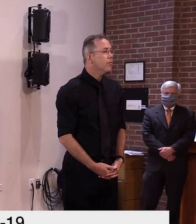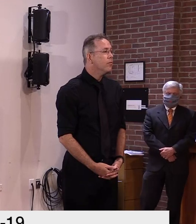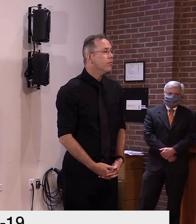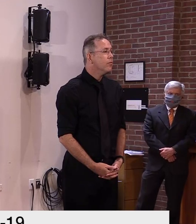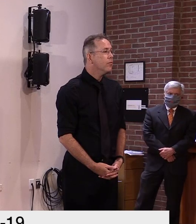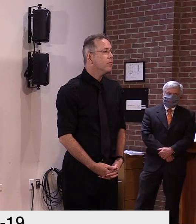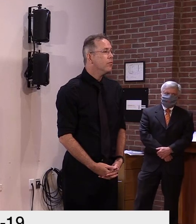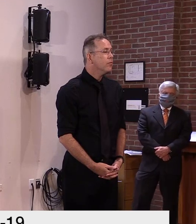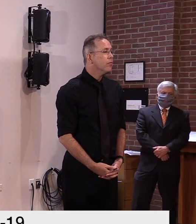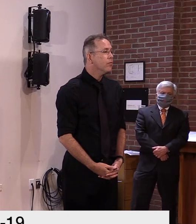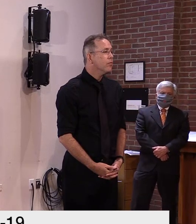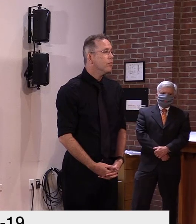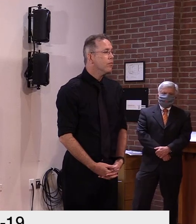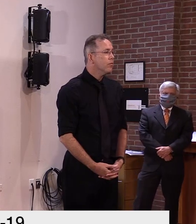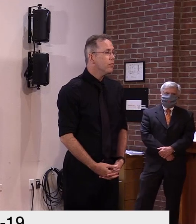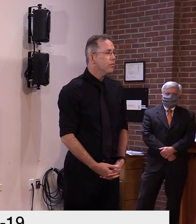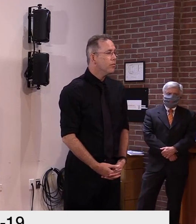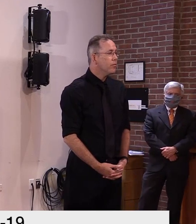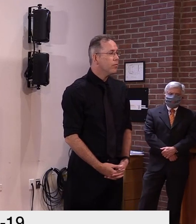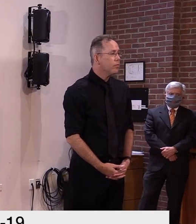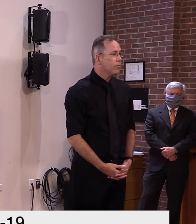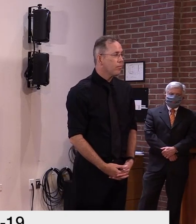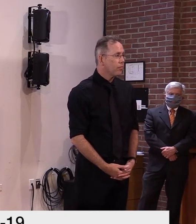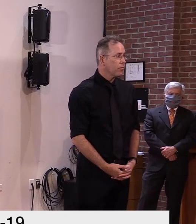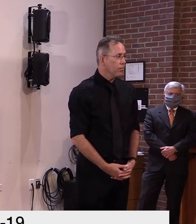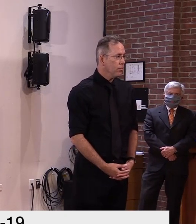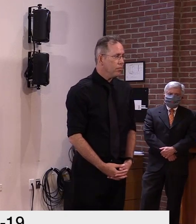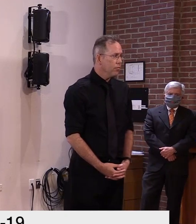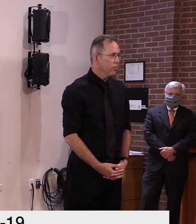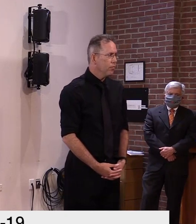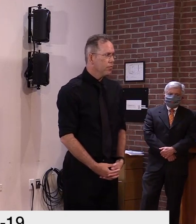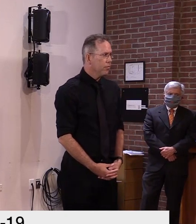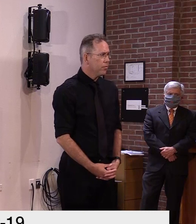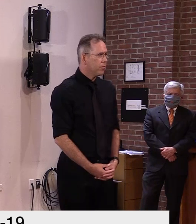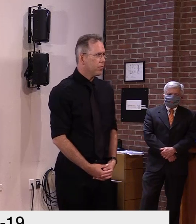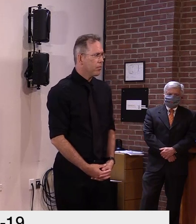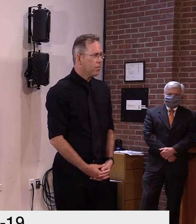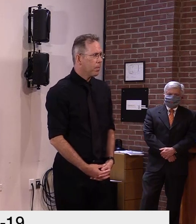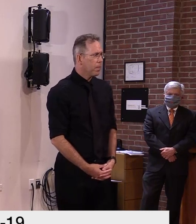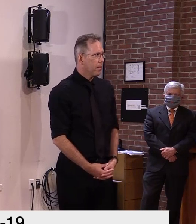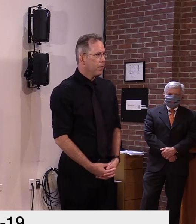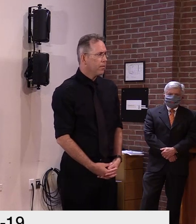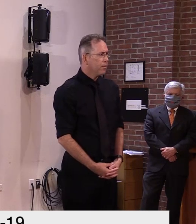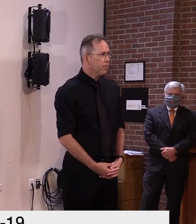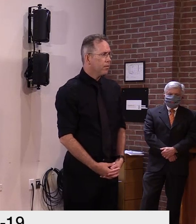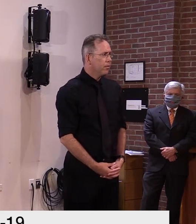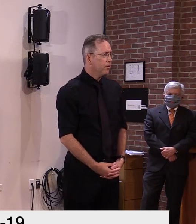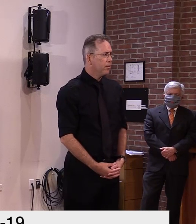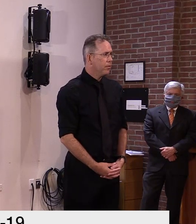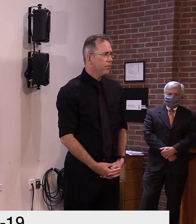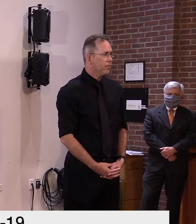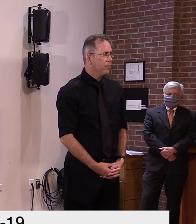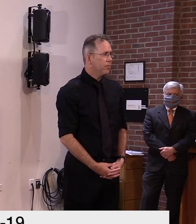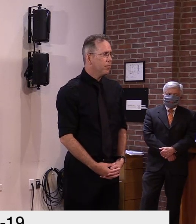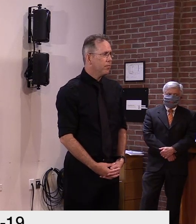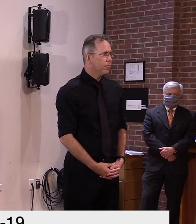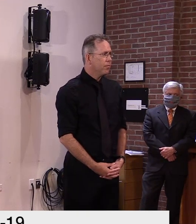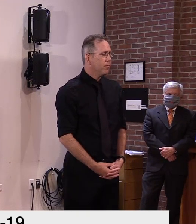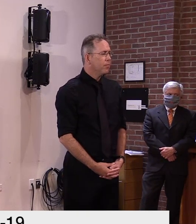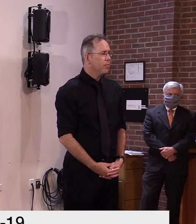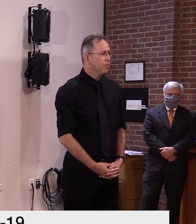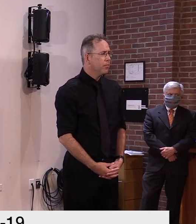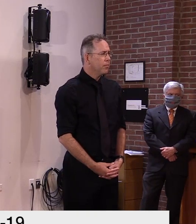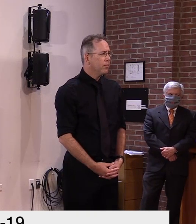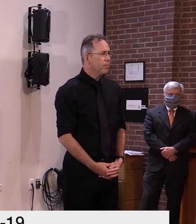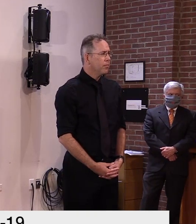down. Might at some point you need to do something to be a little more strict on who, I don't know how this